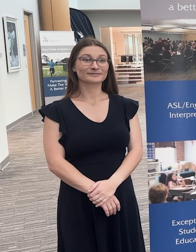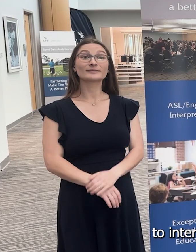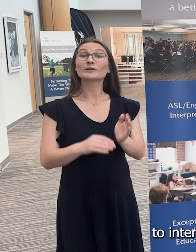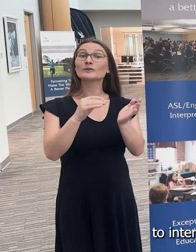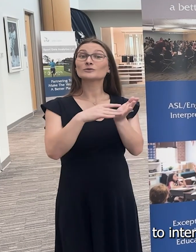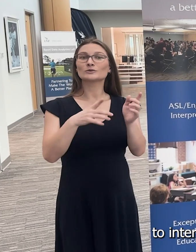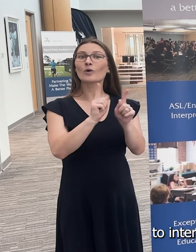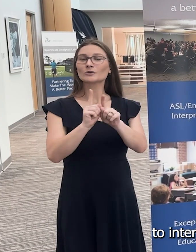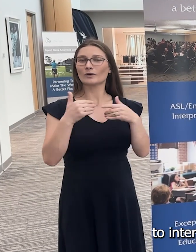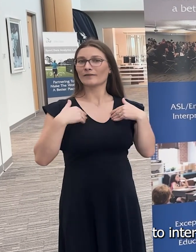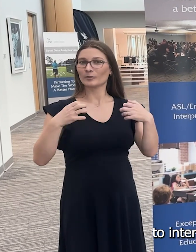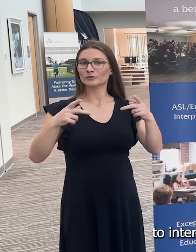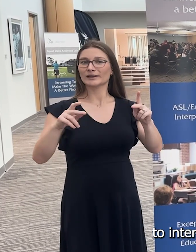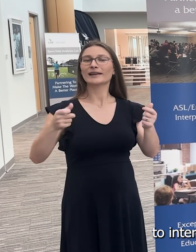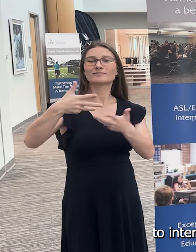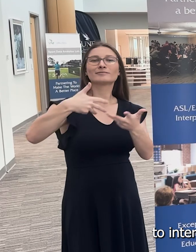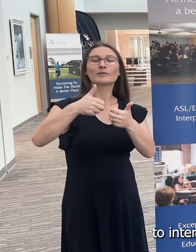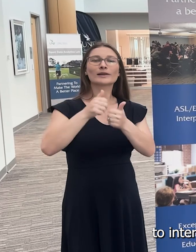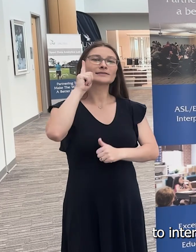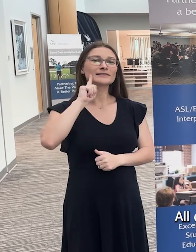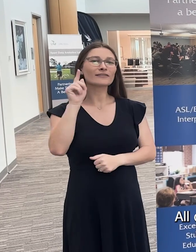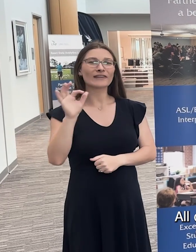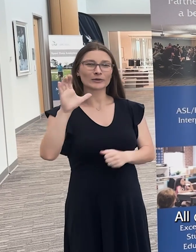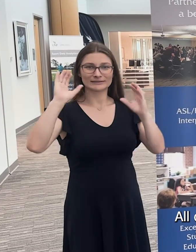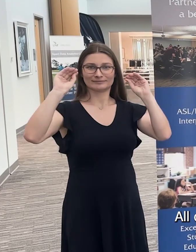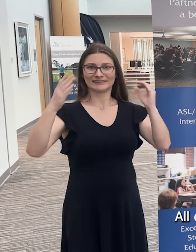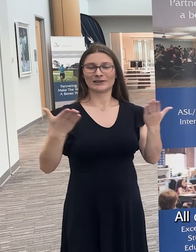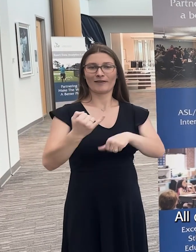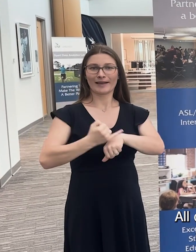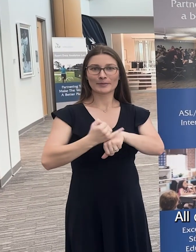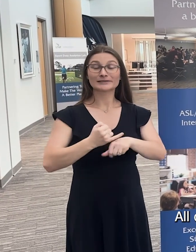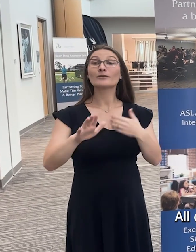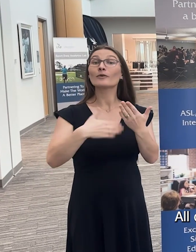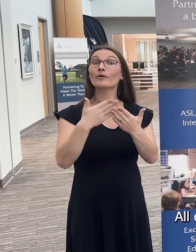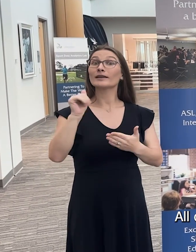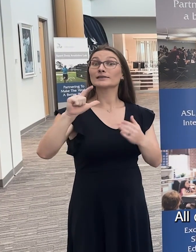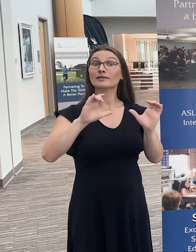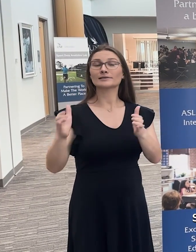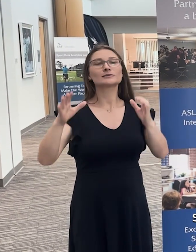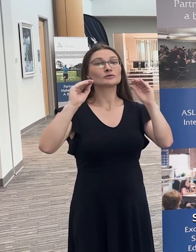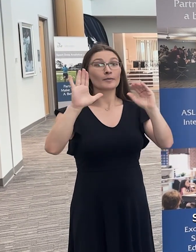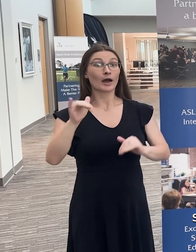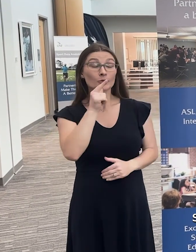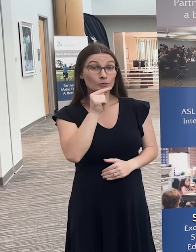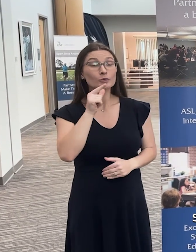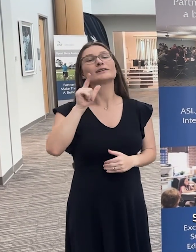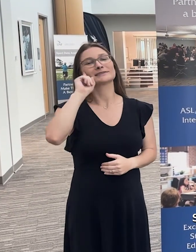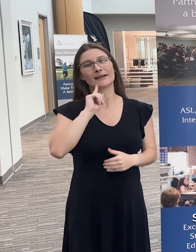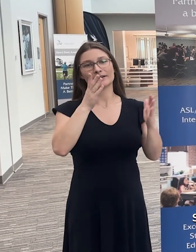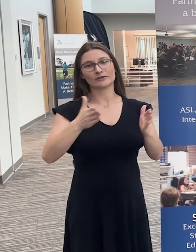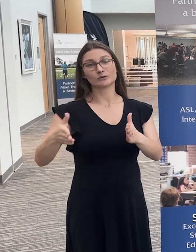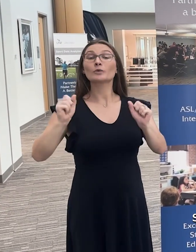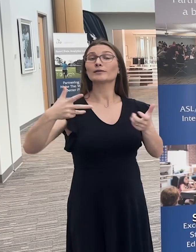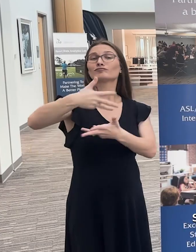Students also have the opportunity to interact with deaf faculty on campus. All of our ASL classes are taught solely by deaf individuals so that you are able to get that